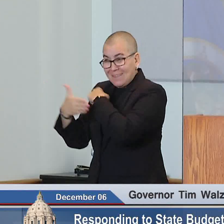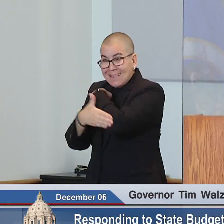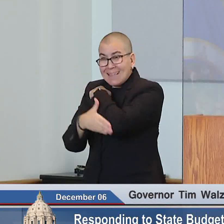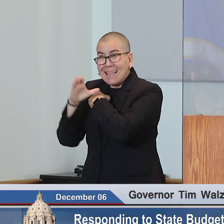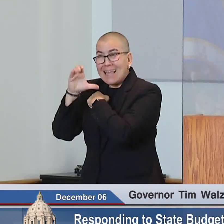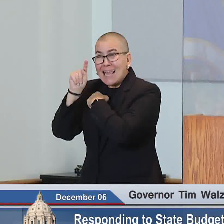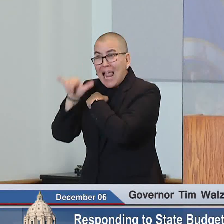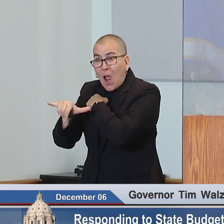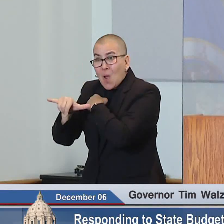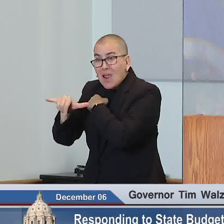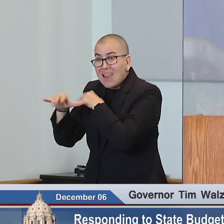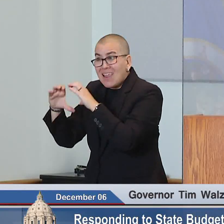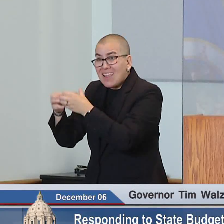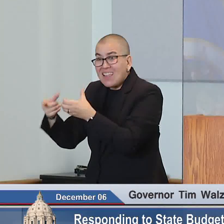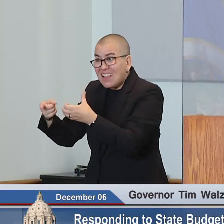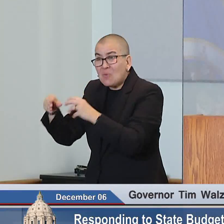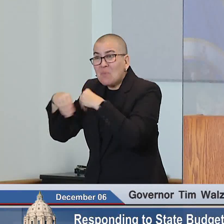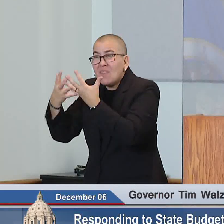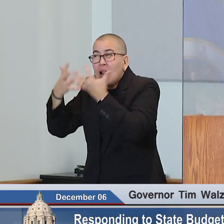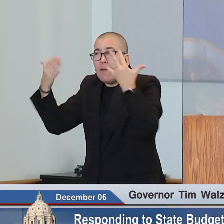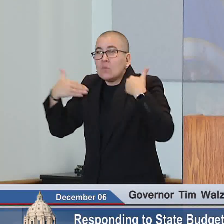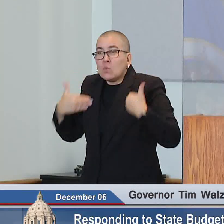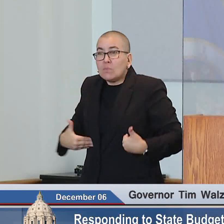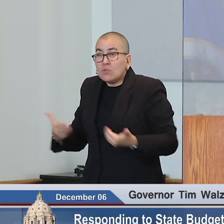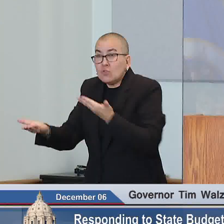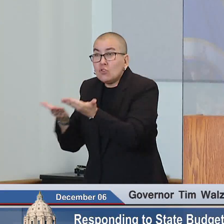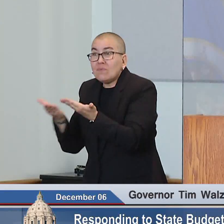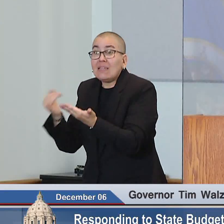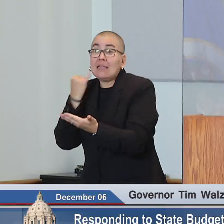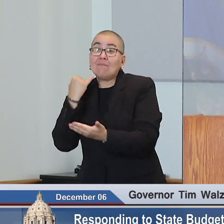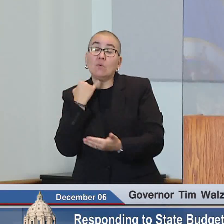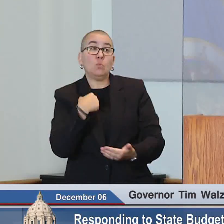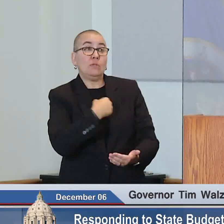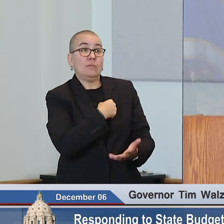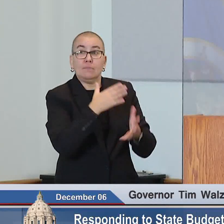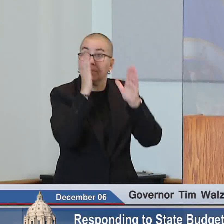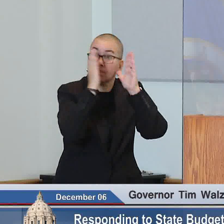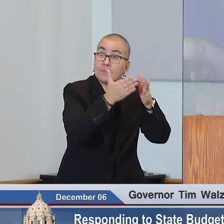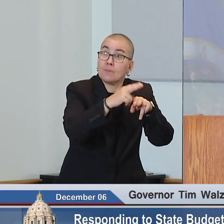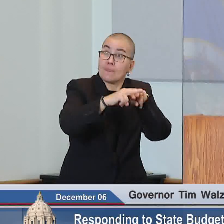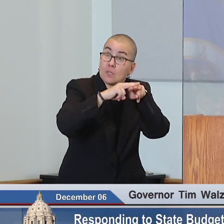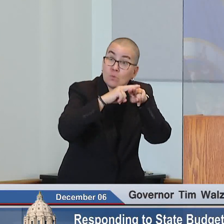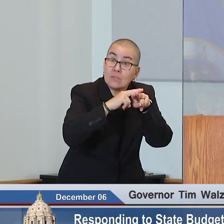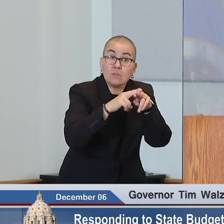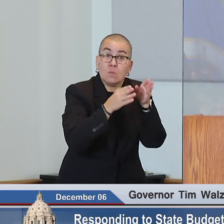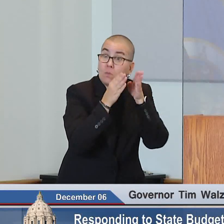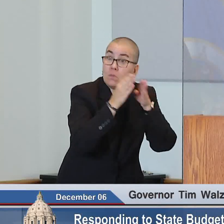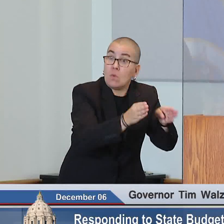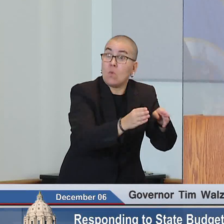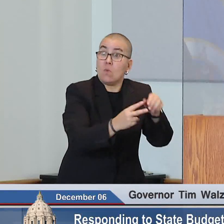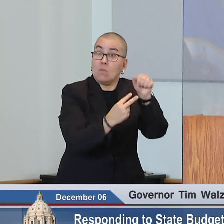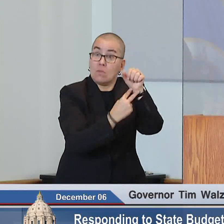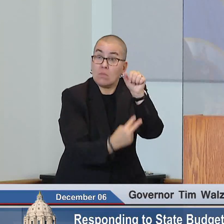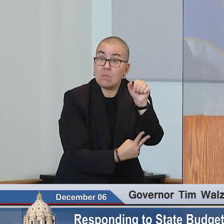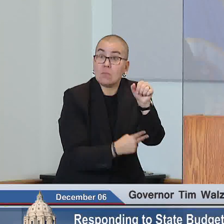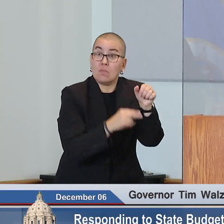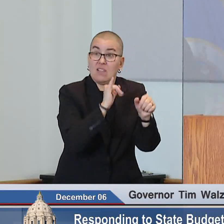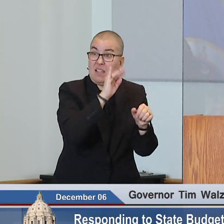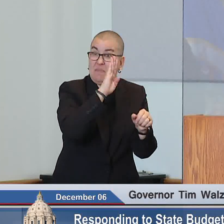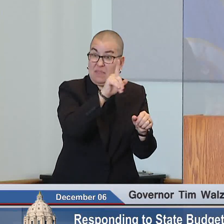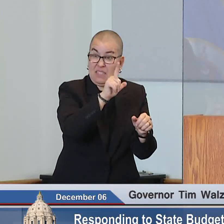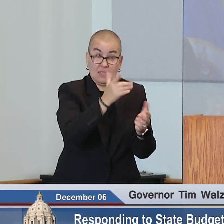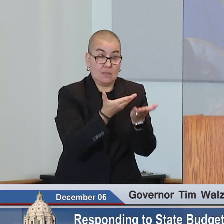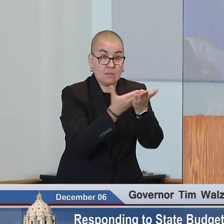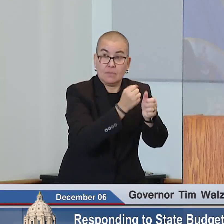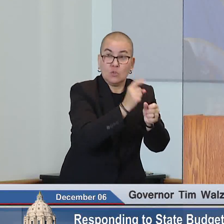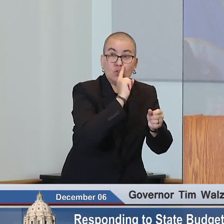the human services. If we're addressing the infrastructure needs using the federal money of the bipartisan infrastructure bill and we're making sure we're getting money out in